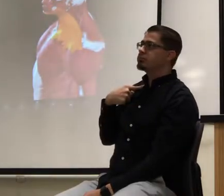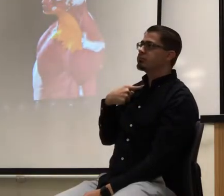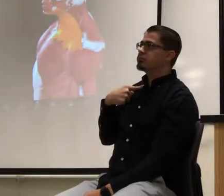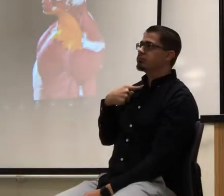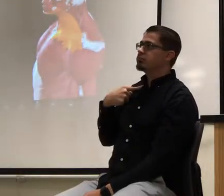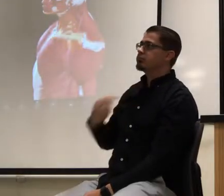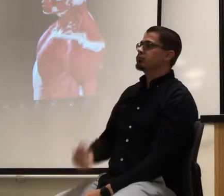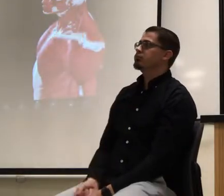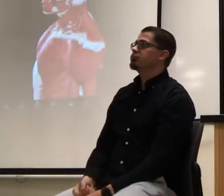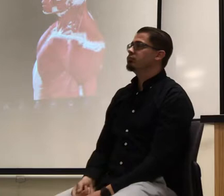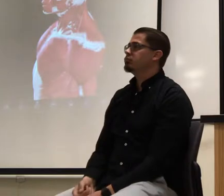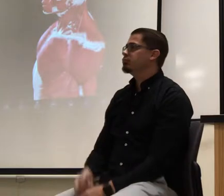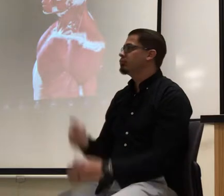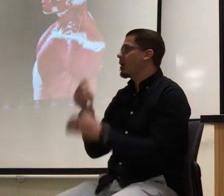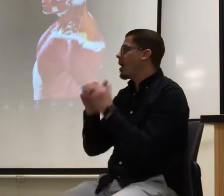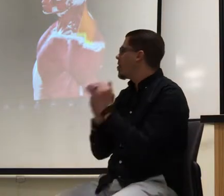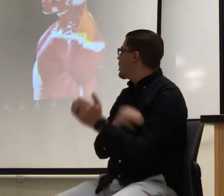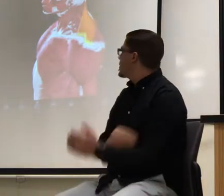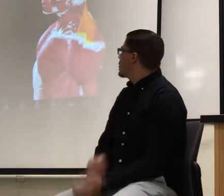way.